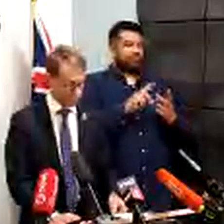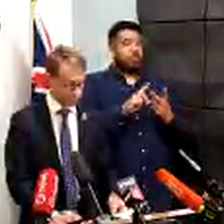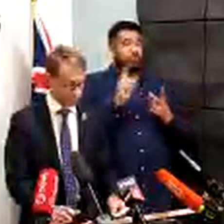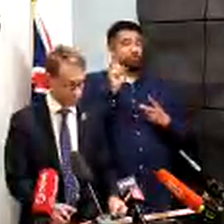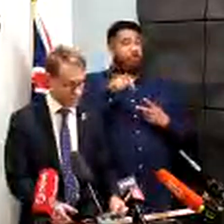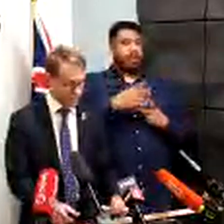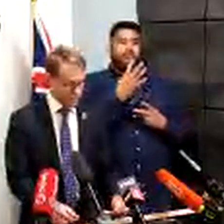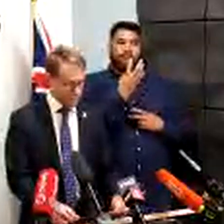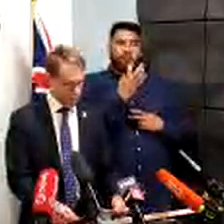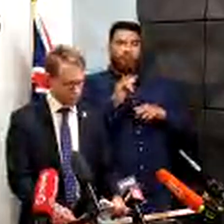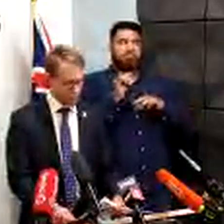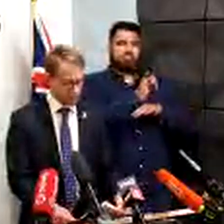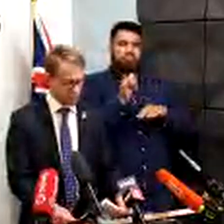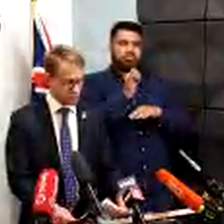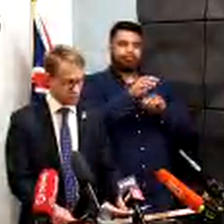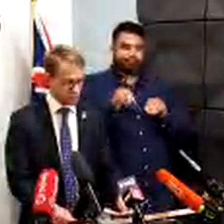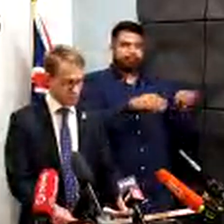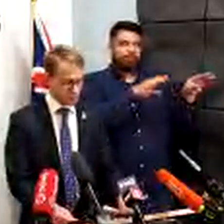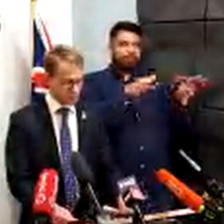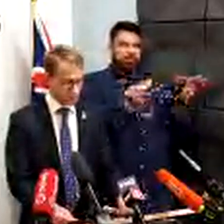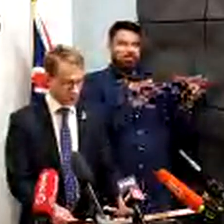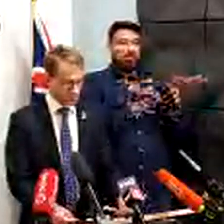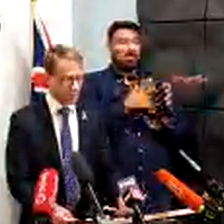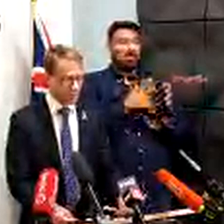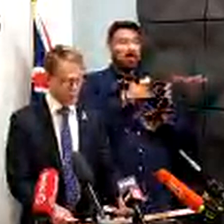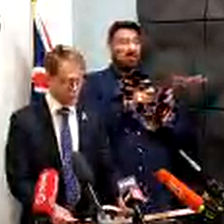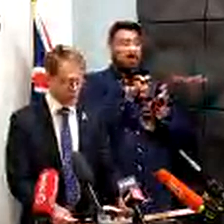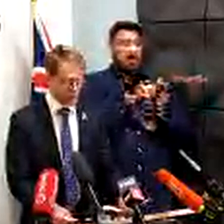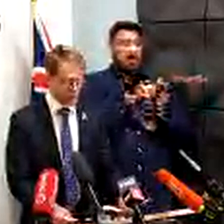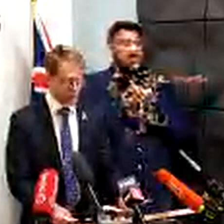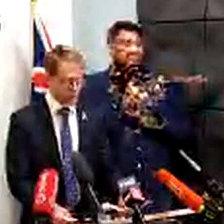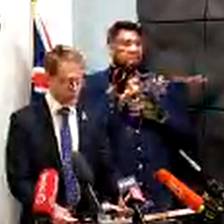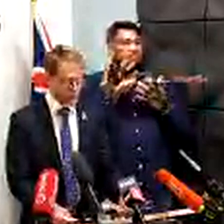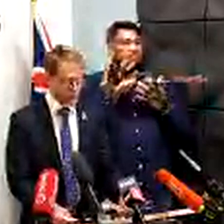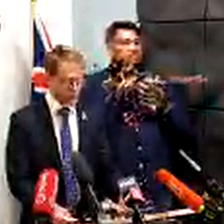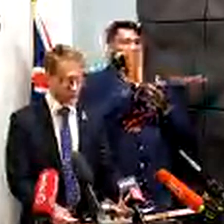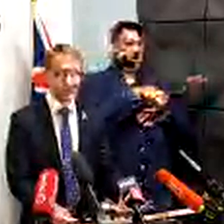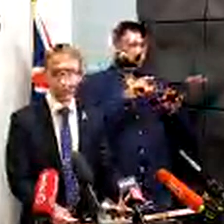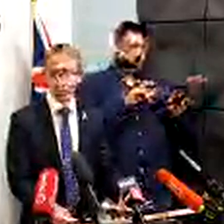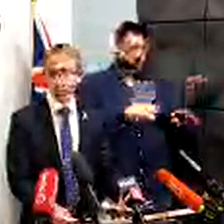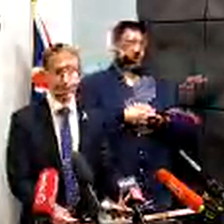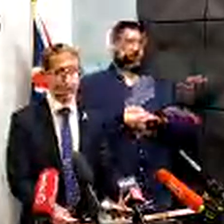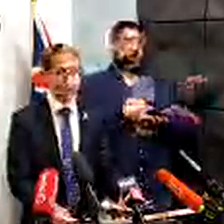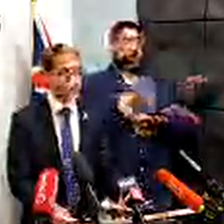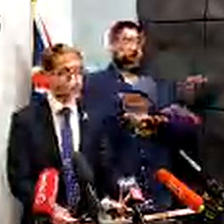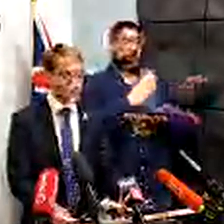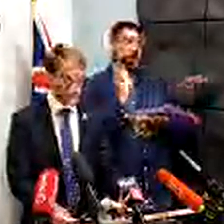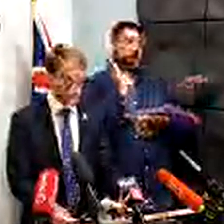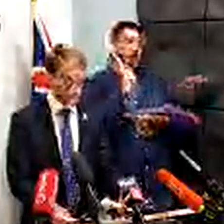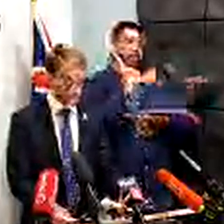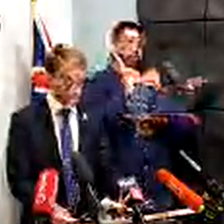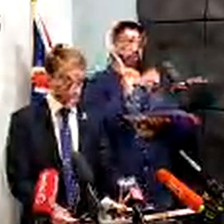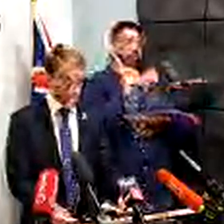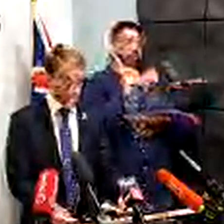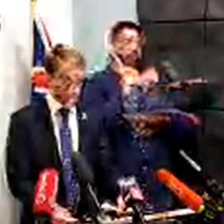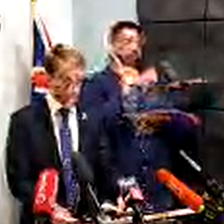today. So 7 Australian patients have so far been returned to Australia in intensive care capable